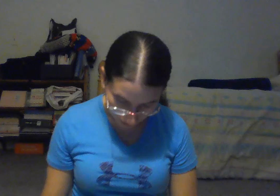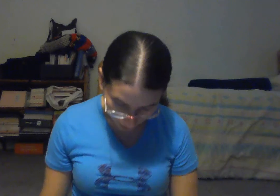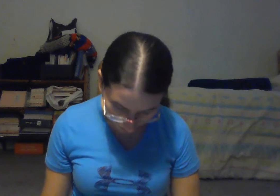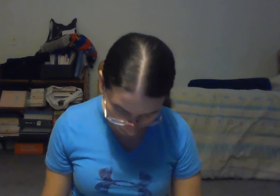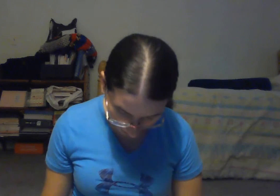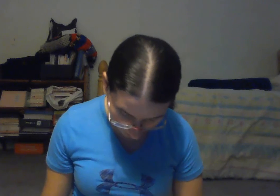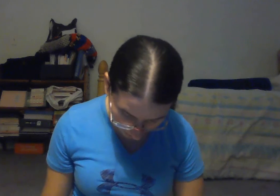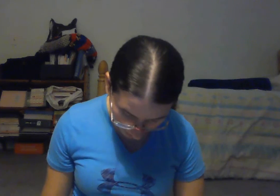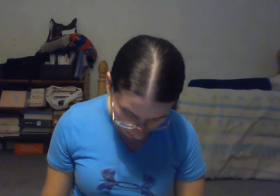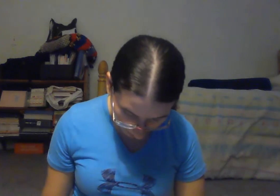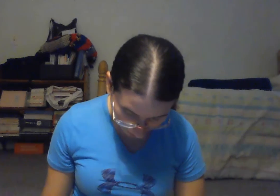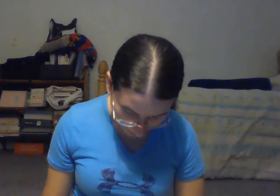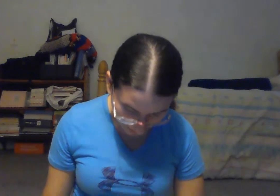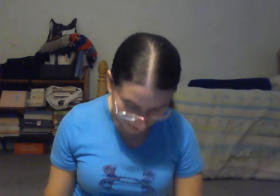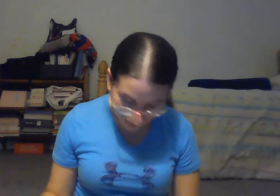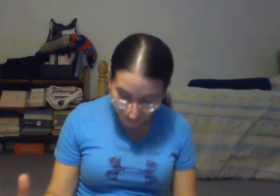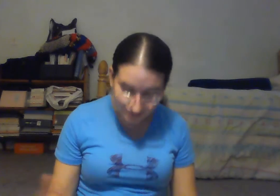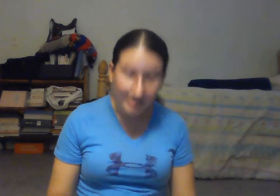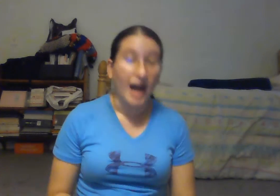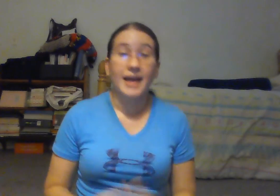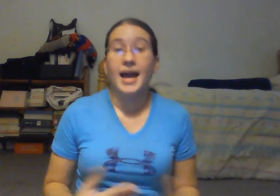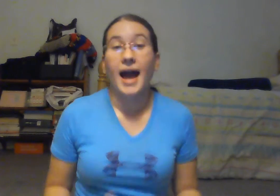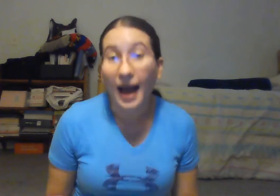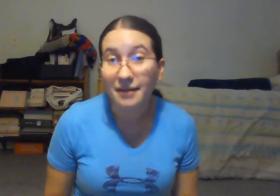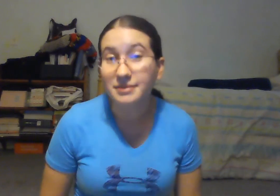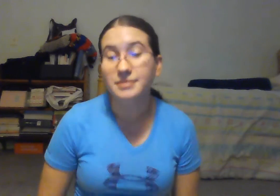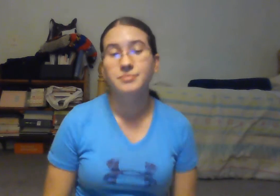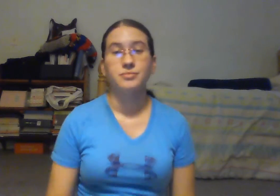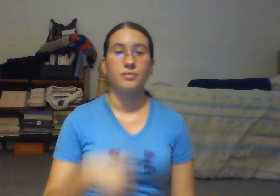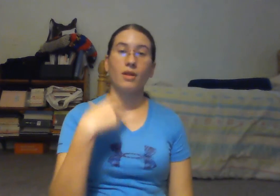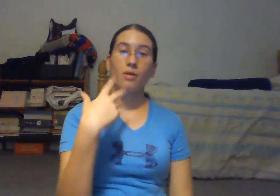Here we have 3 glass I have.